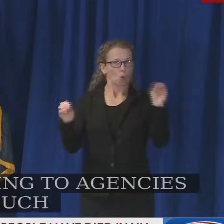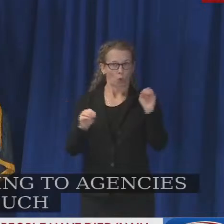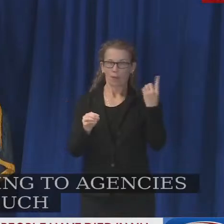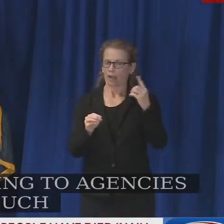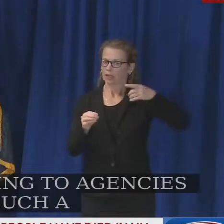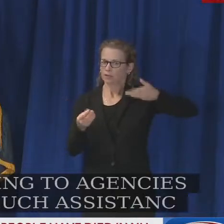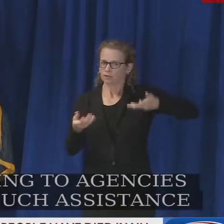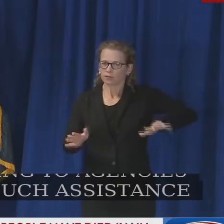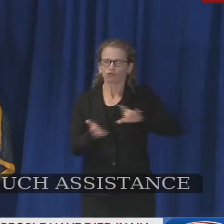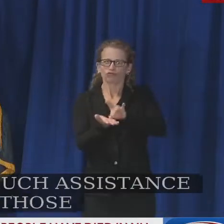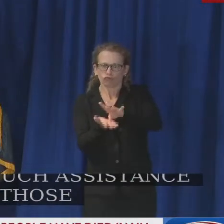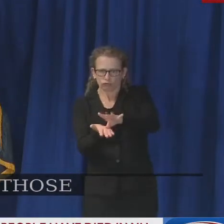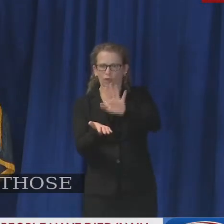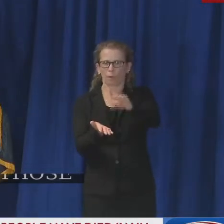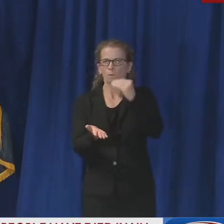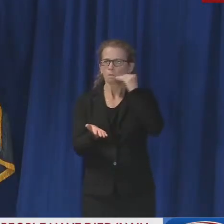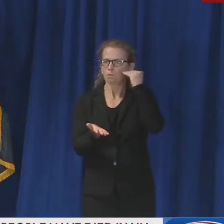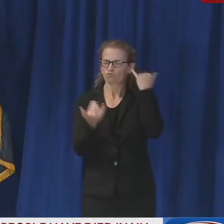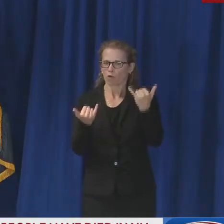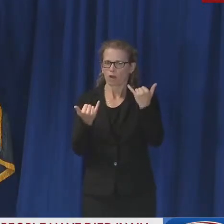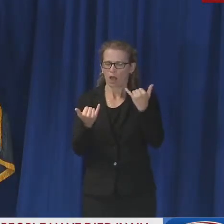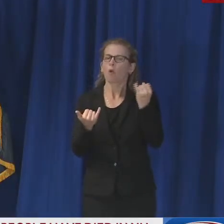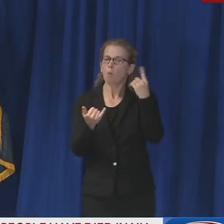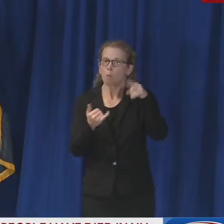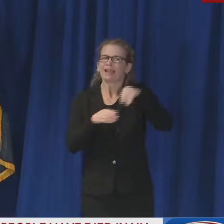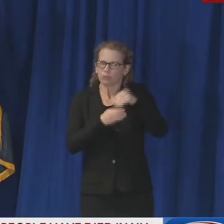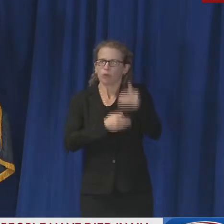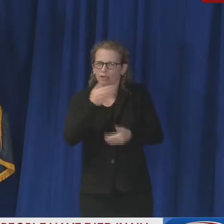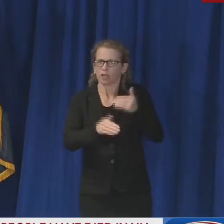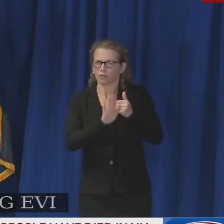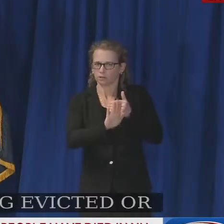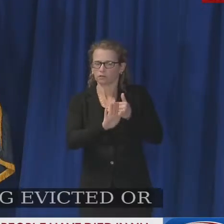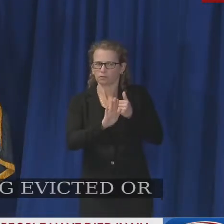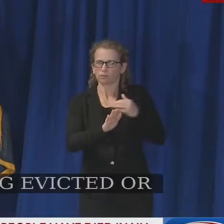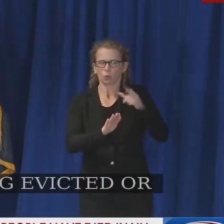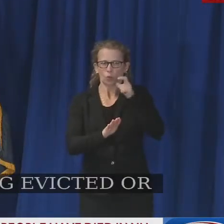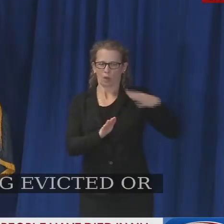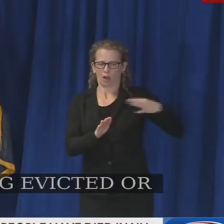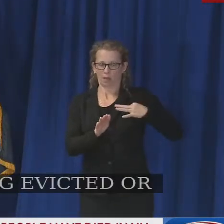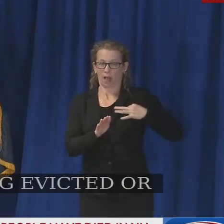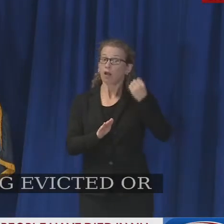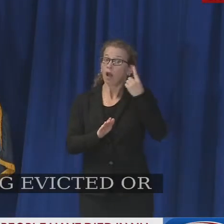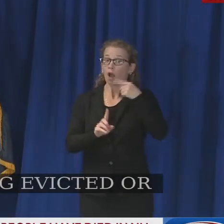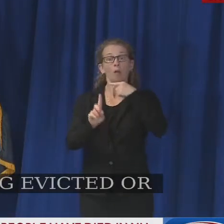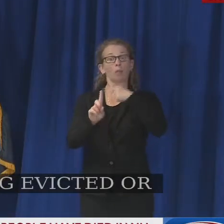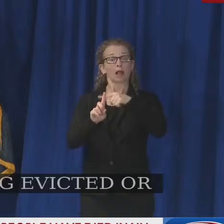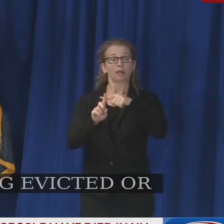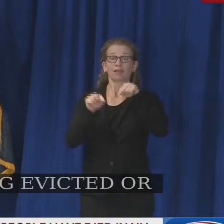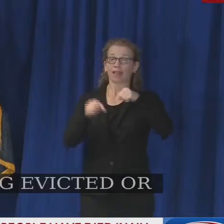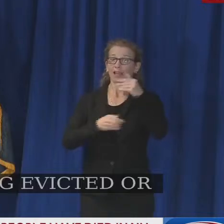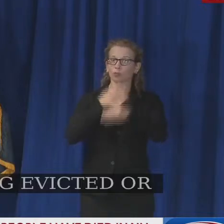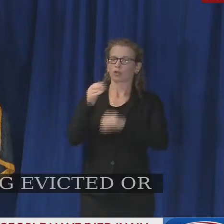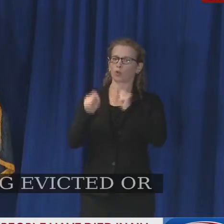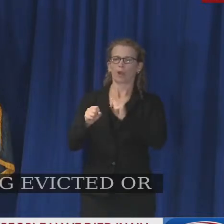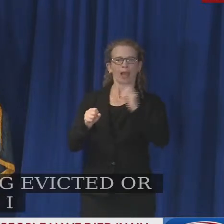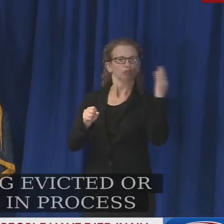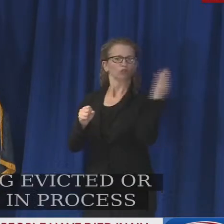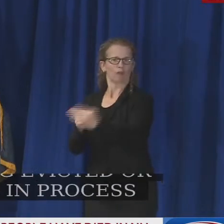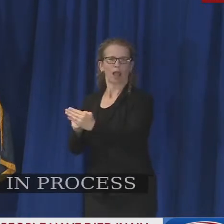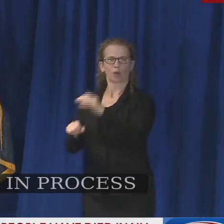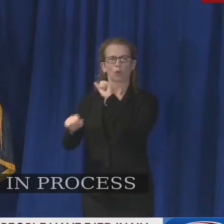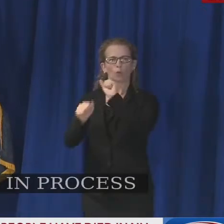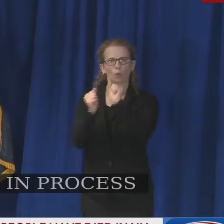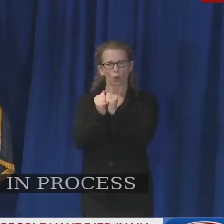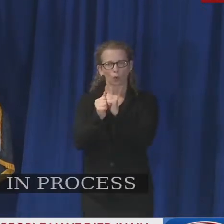that. They are in process. And the good news is this program, you can work directly with the landlords. You can work directly with the tenants themselves. You can